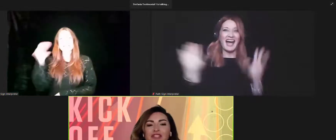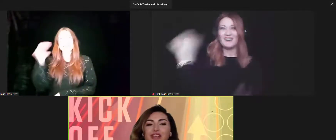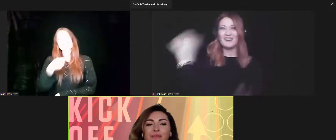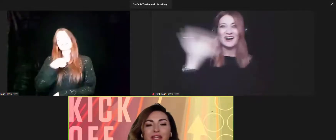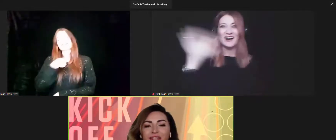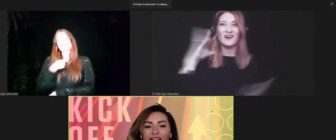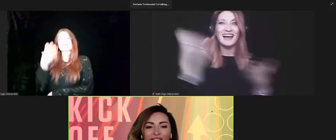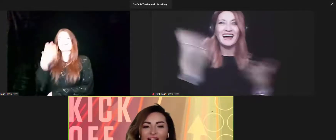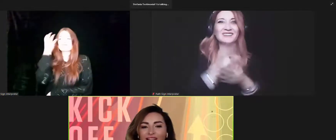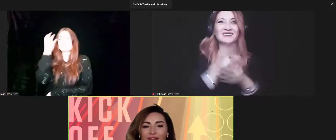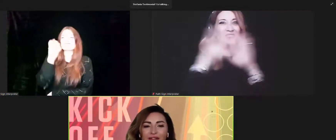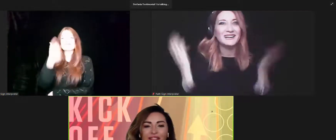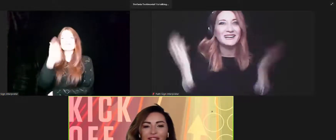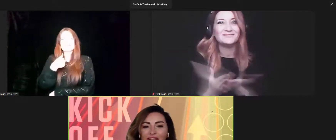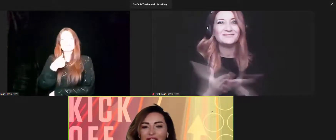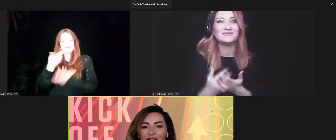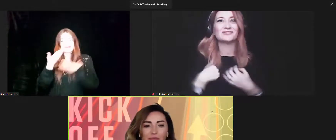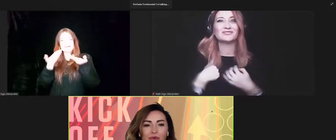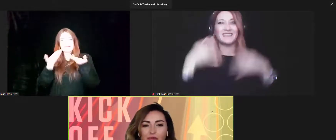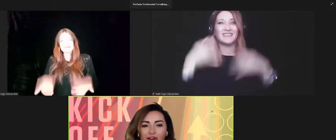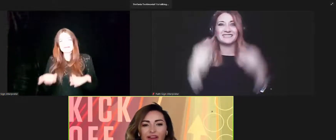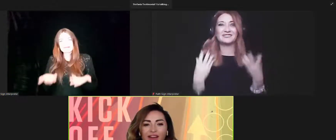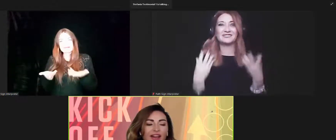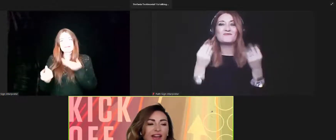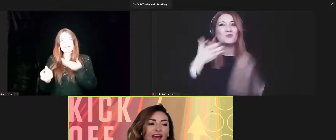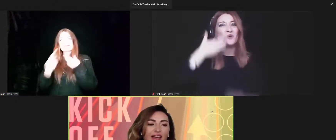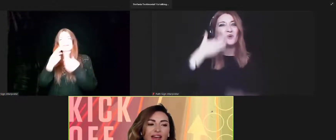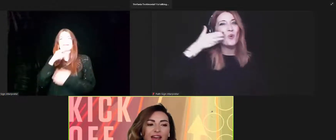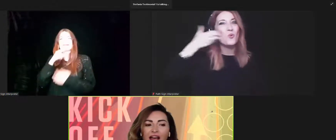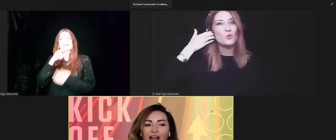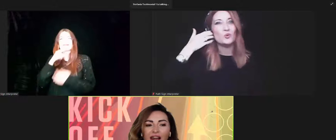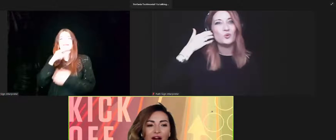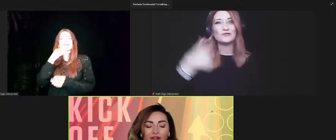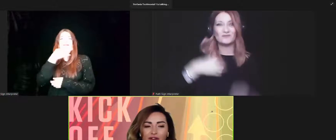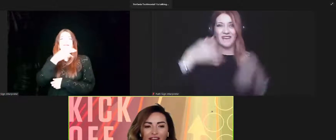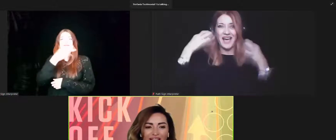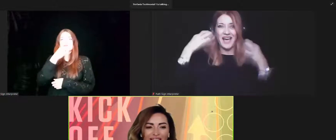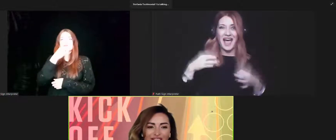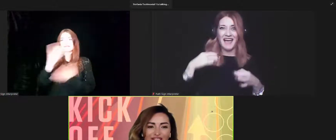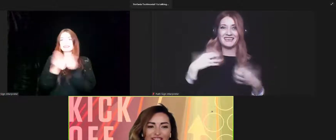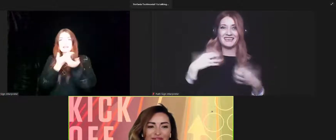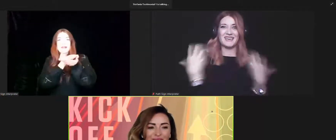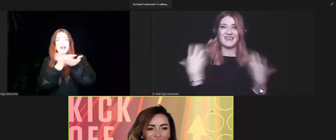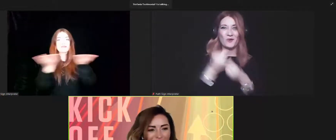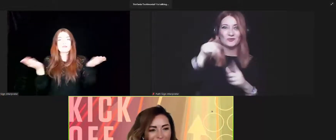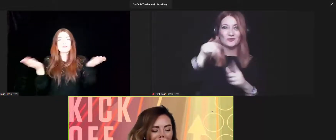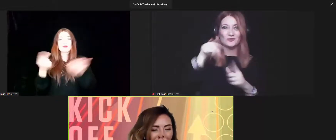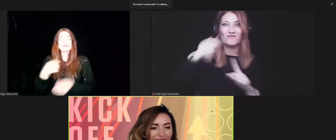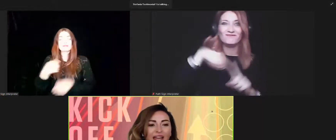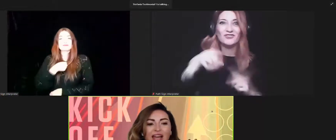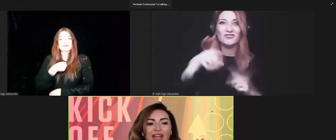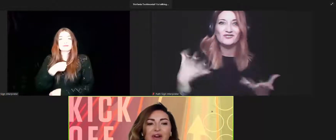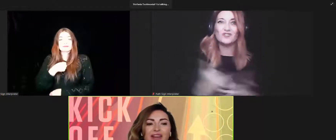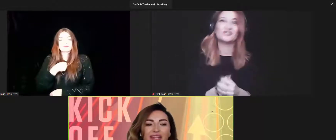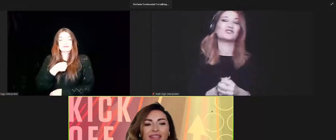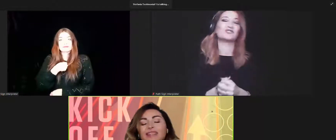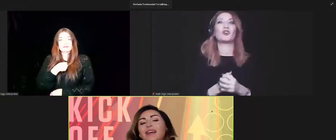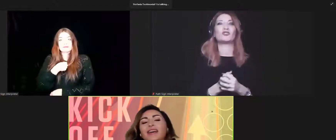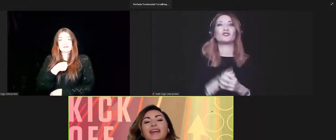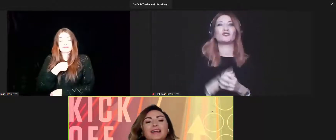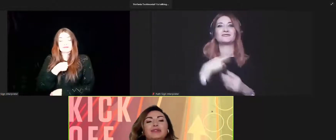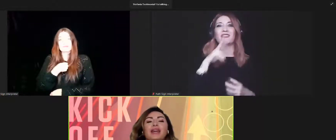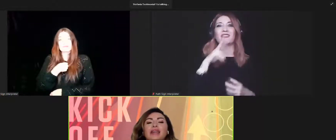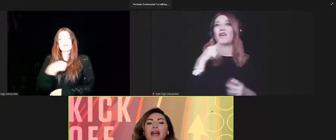on social media, I read your book, I love your energy.